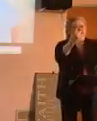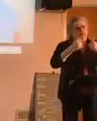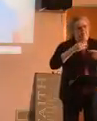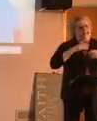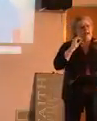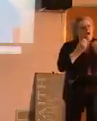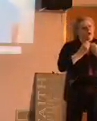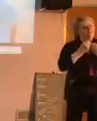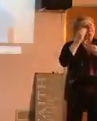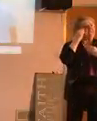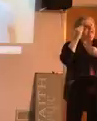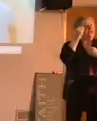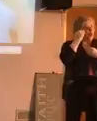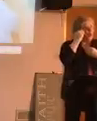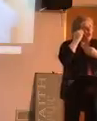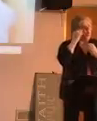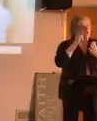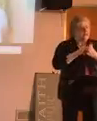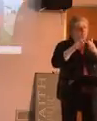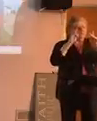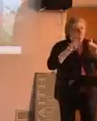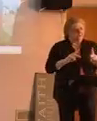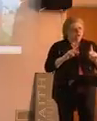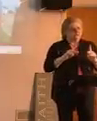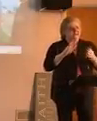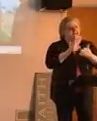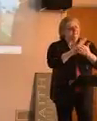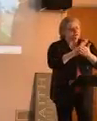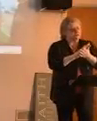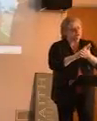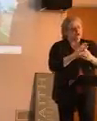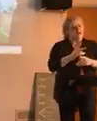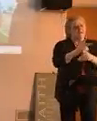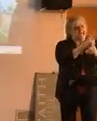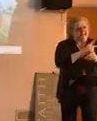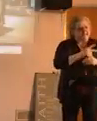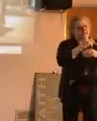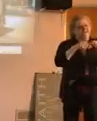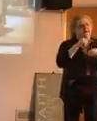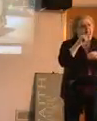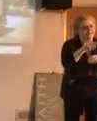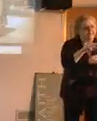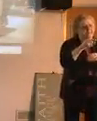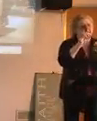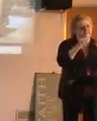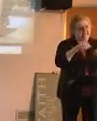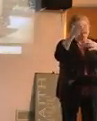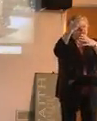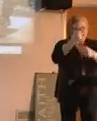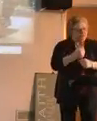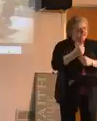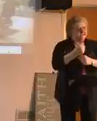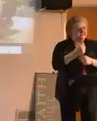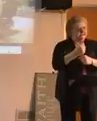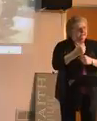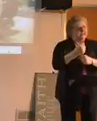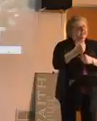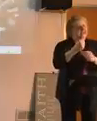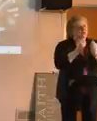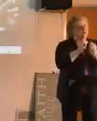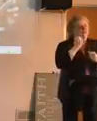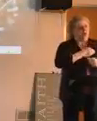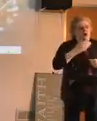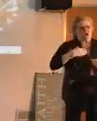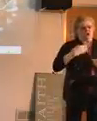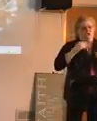They know that there's someone at the school who cares about them, who they trust, who they can go and talk to. And what that has done is with our